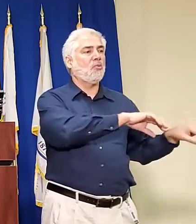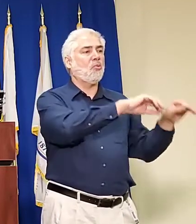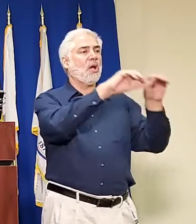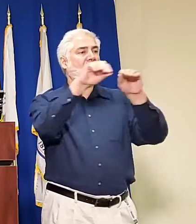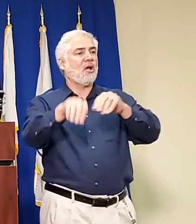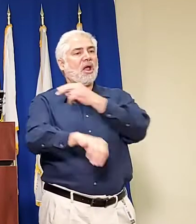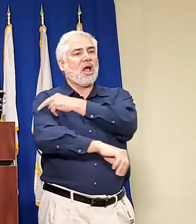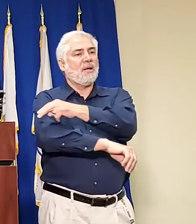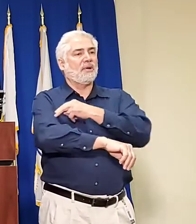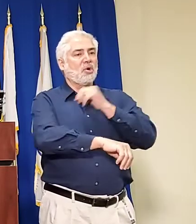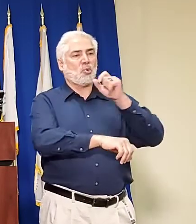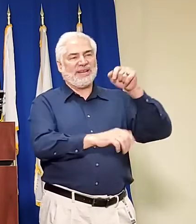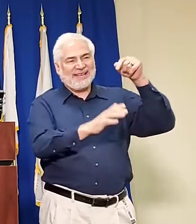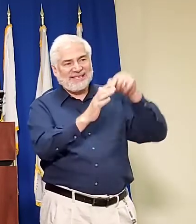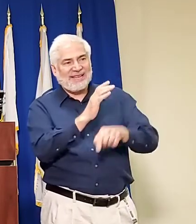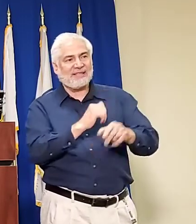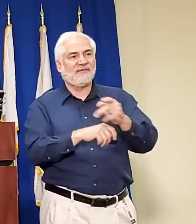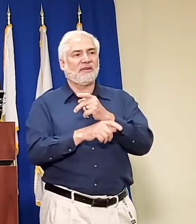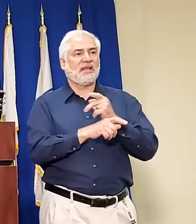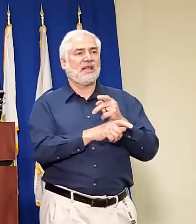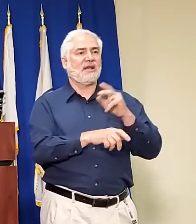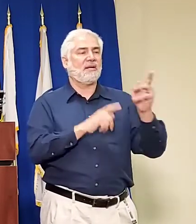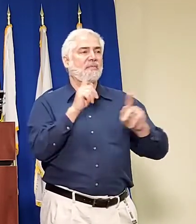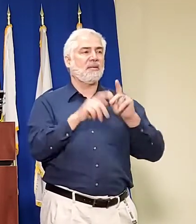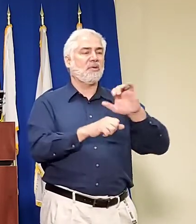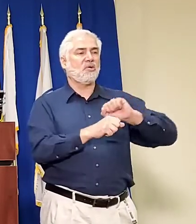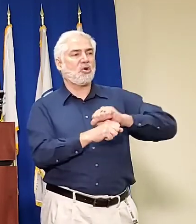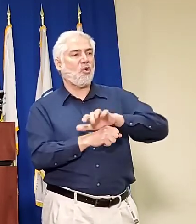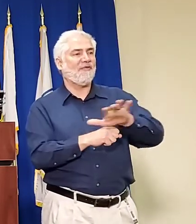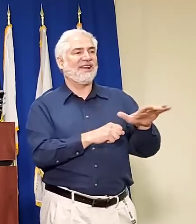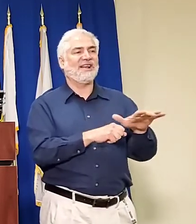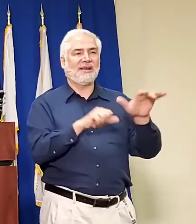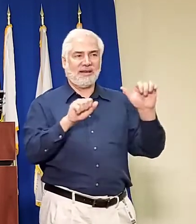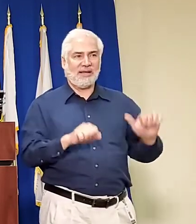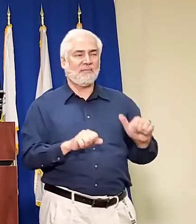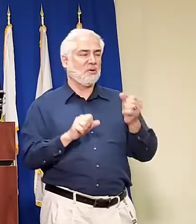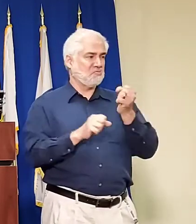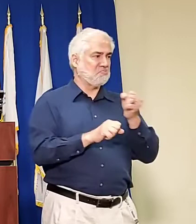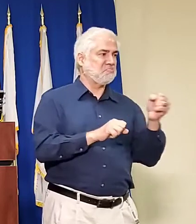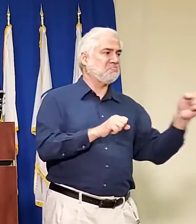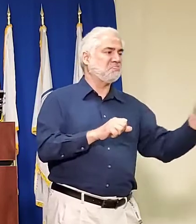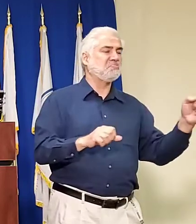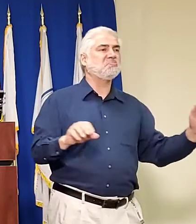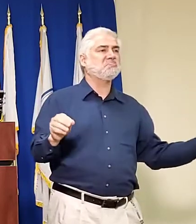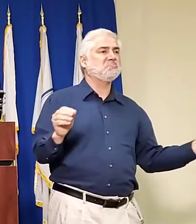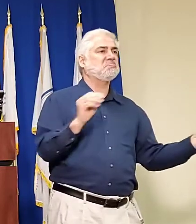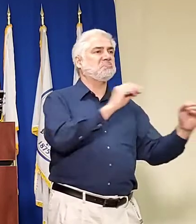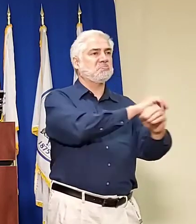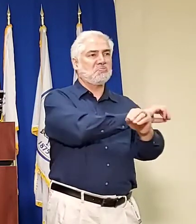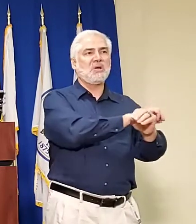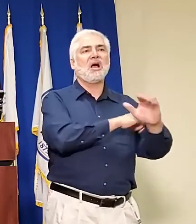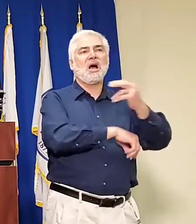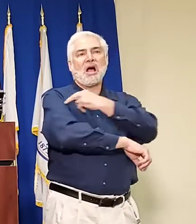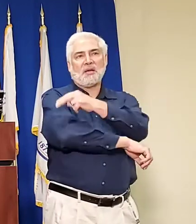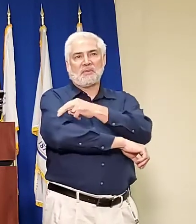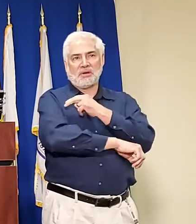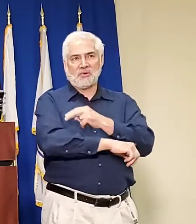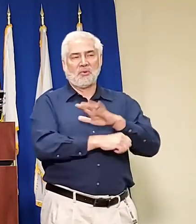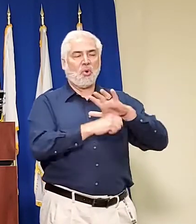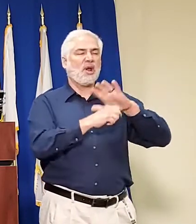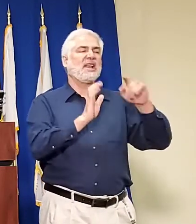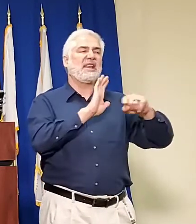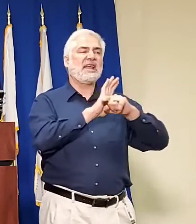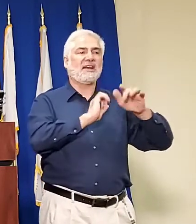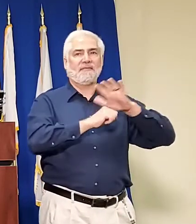need as high level of care, so that people with COVID-19 are able to be in the hospital in intensive care or the negative pressure